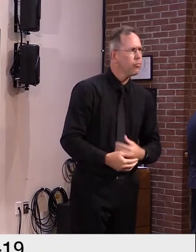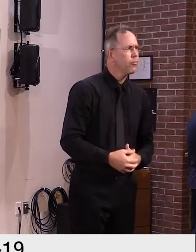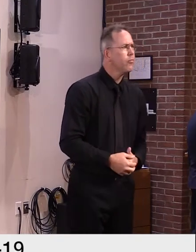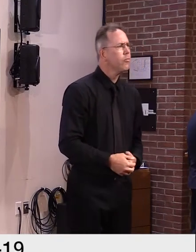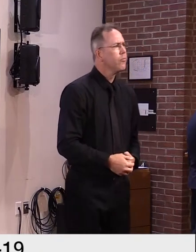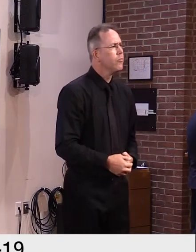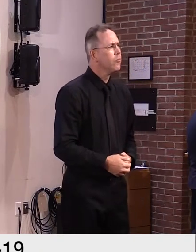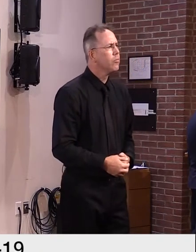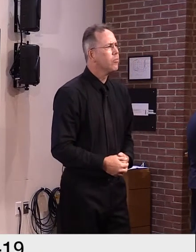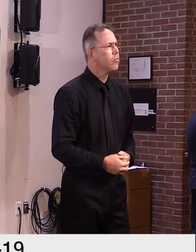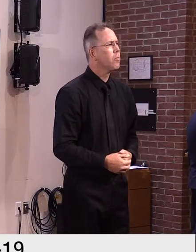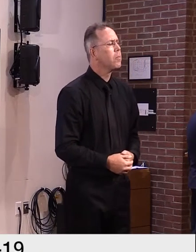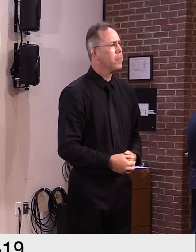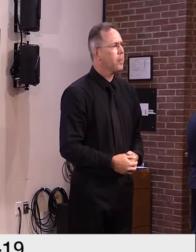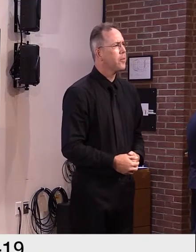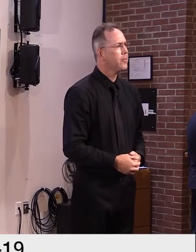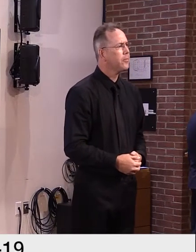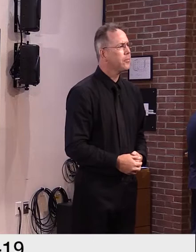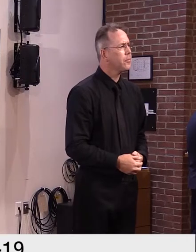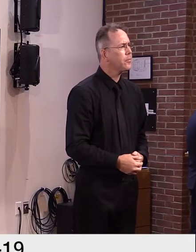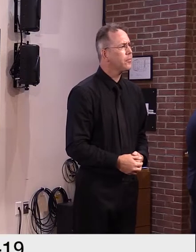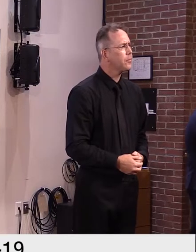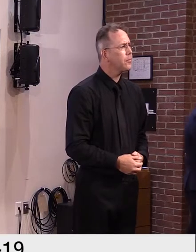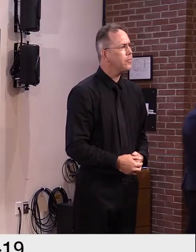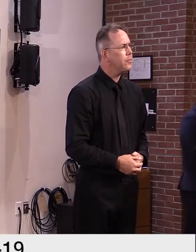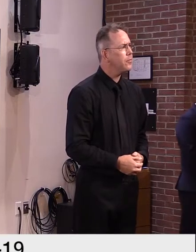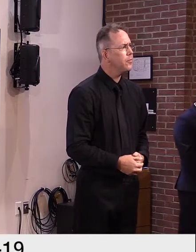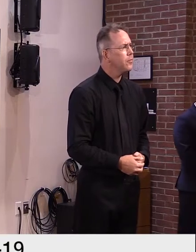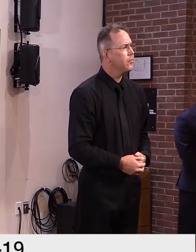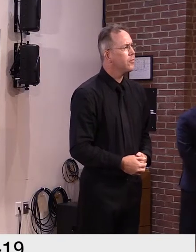with the outbreak of workers from Jamaica,